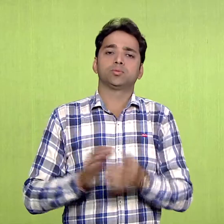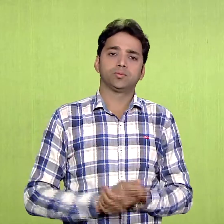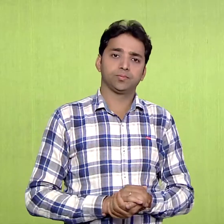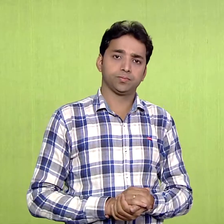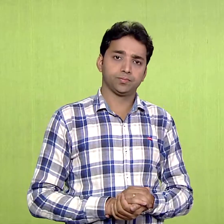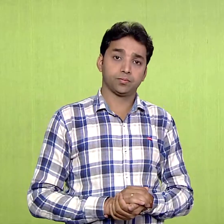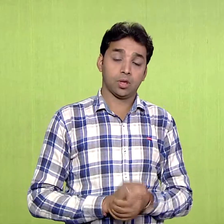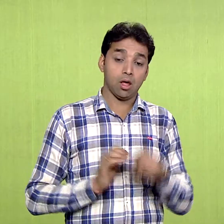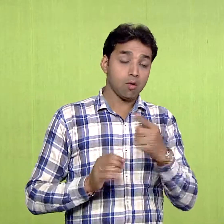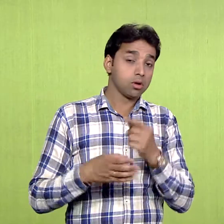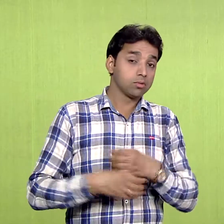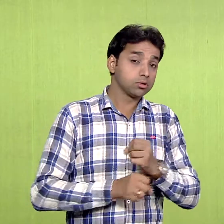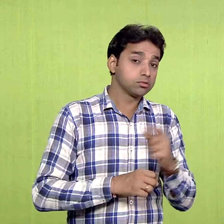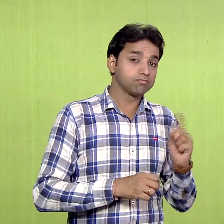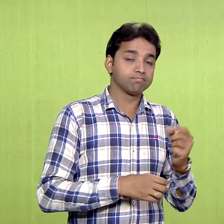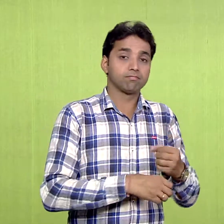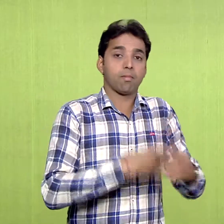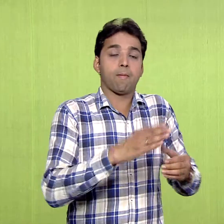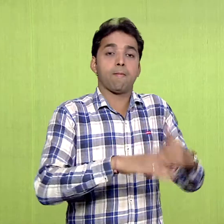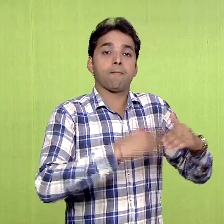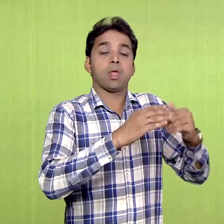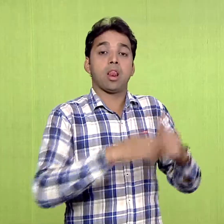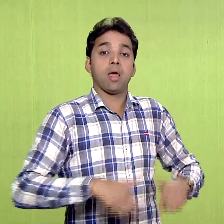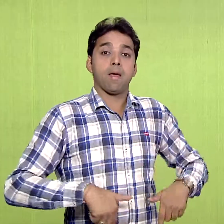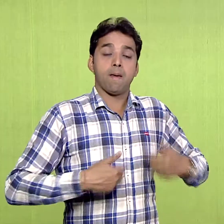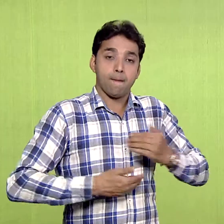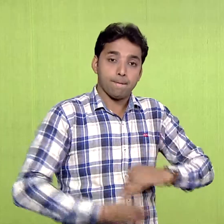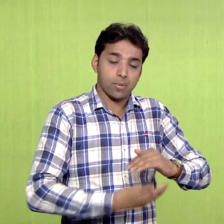One was built at his birthplace Lumbini.